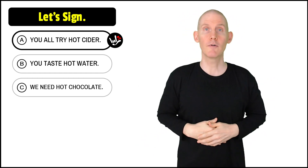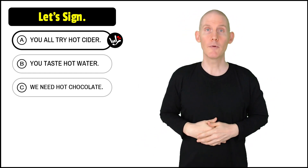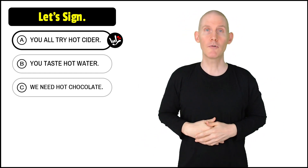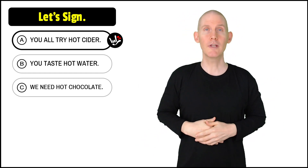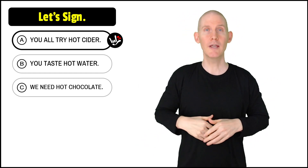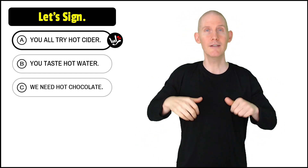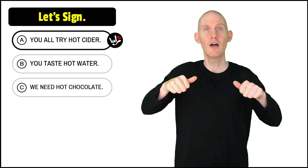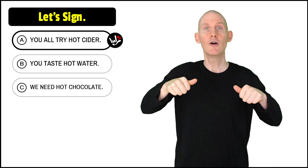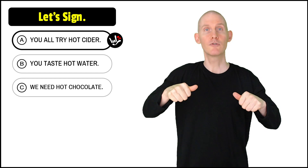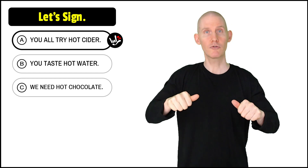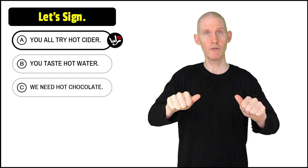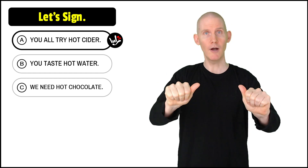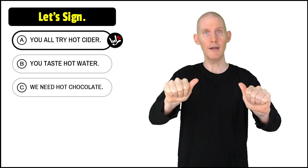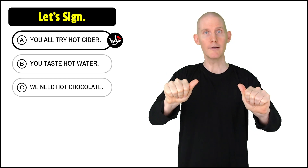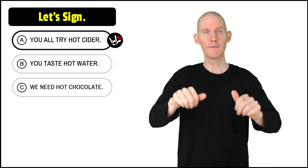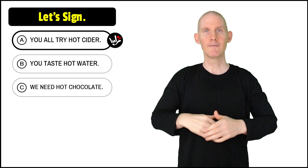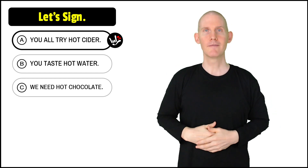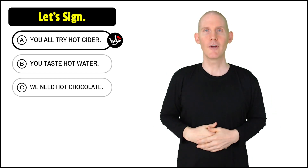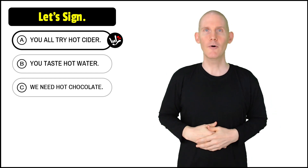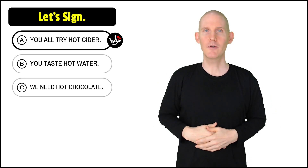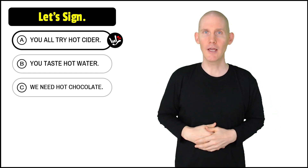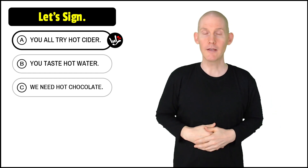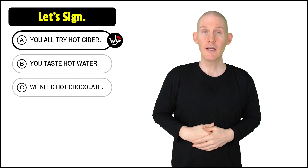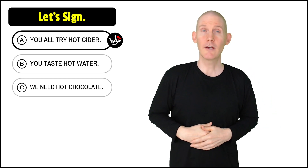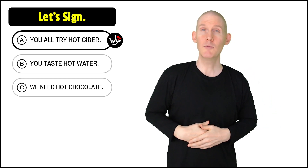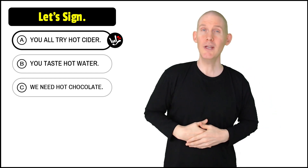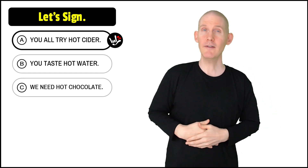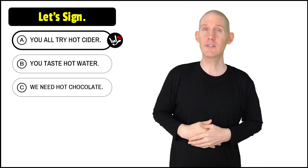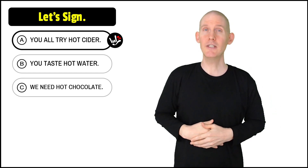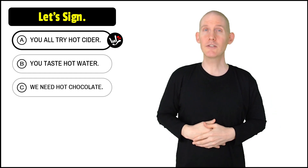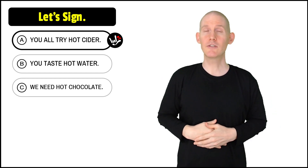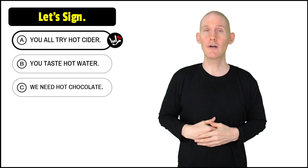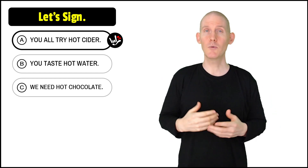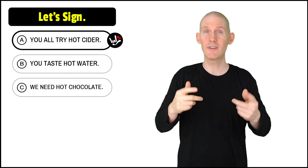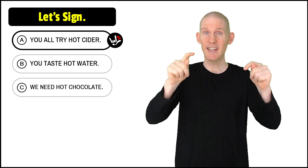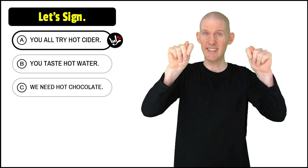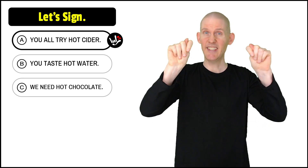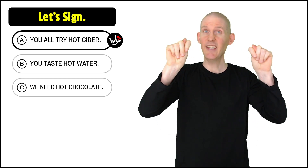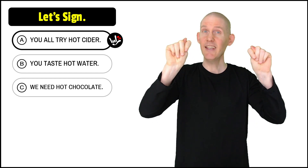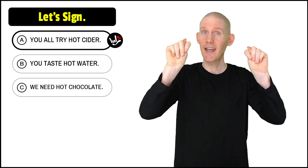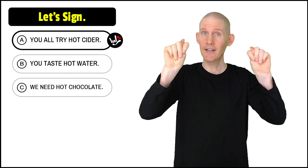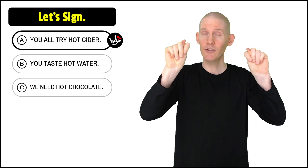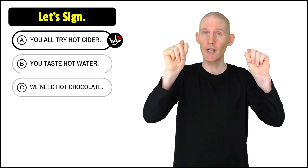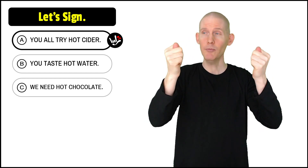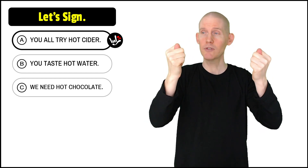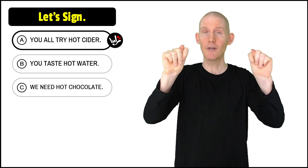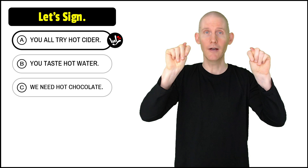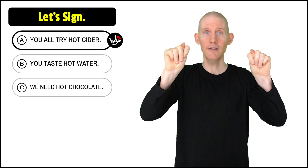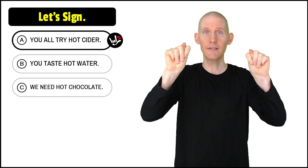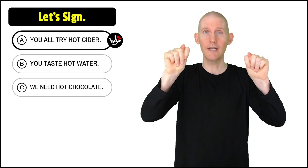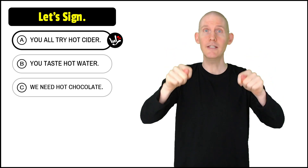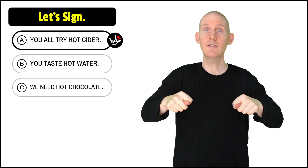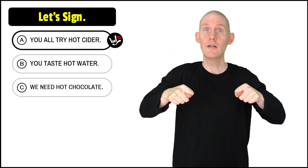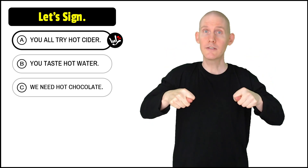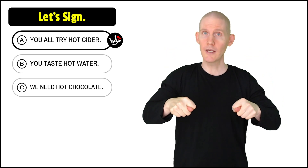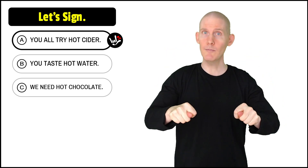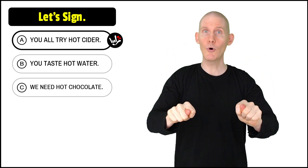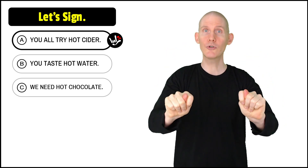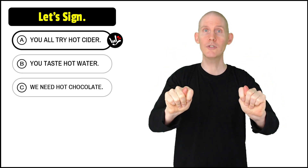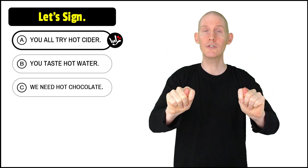the front again. Try. Okay. Now you may have seen this done with T hand shapes. T's. Same motion, just